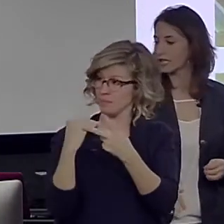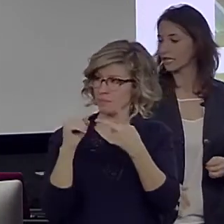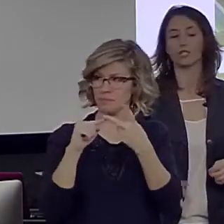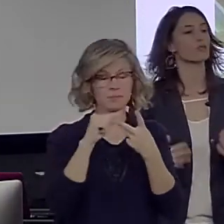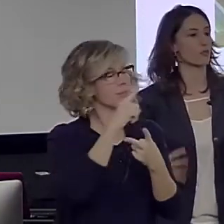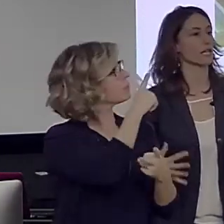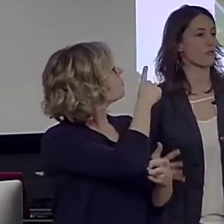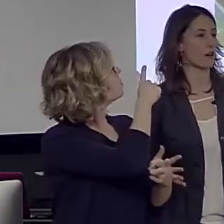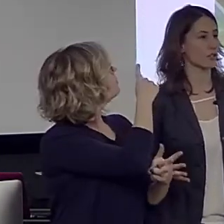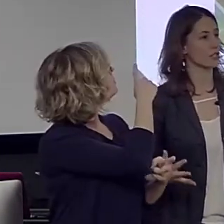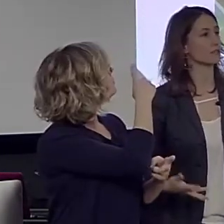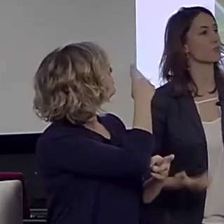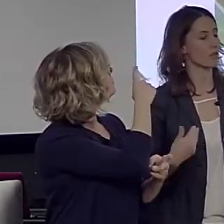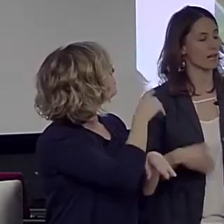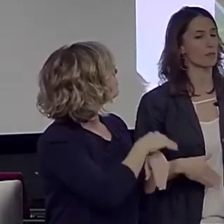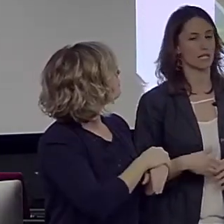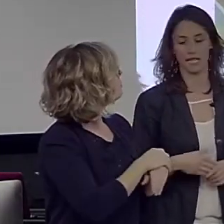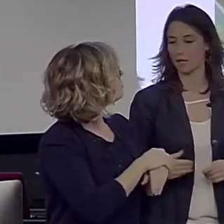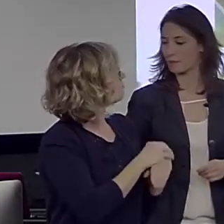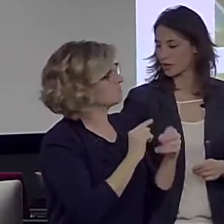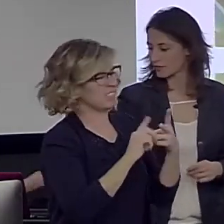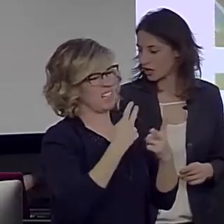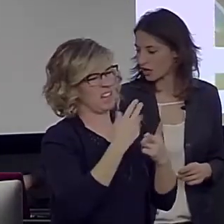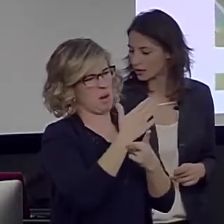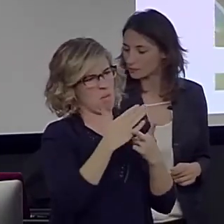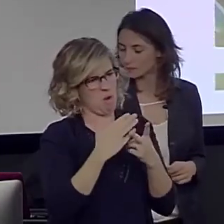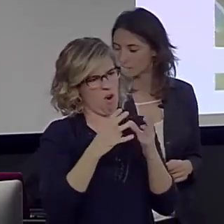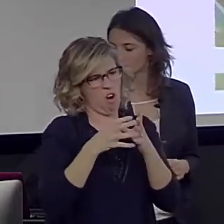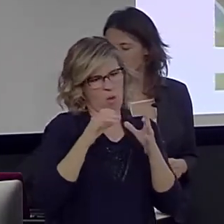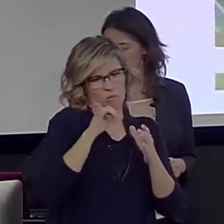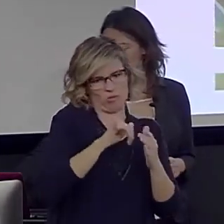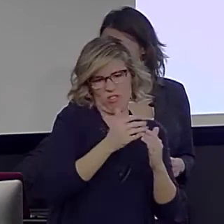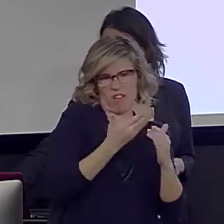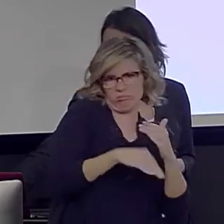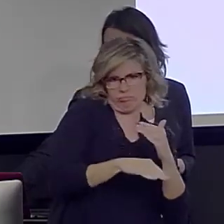structure constrains function? So that'll be the second part of the talk.